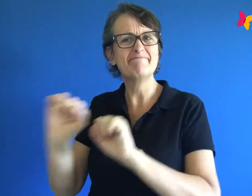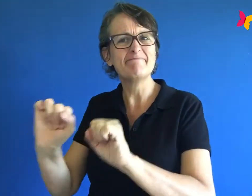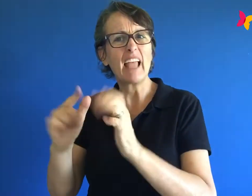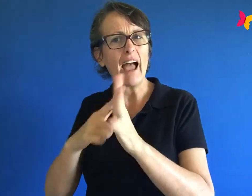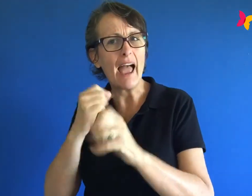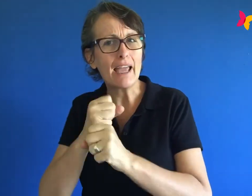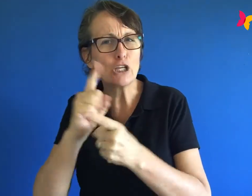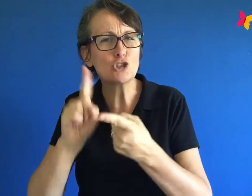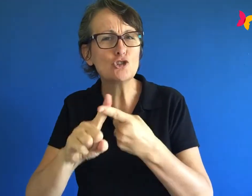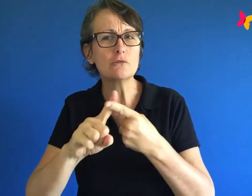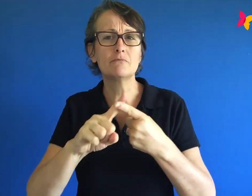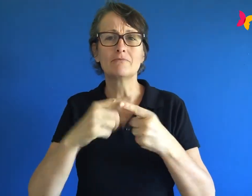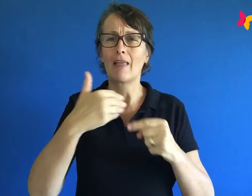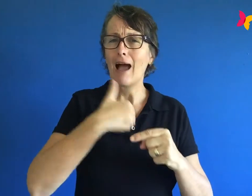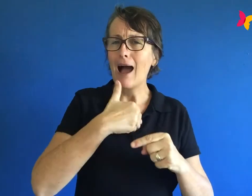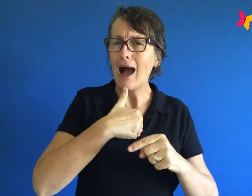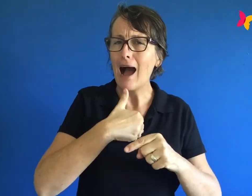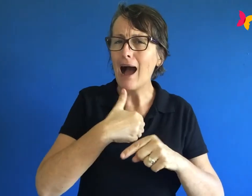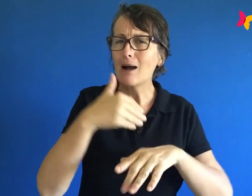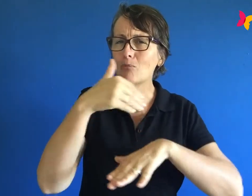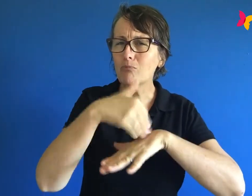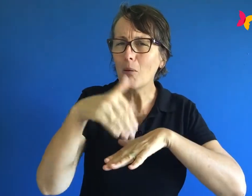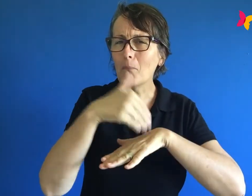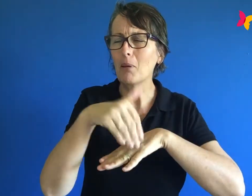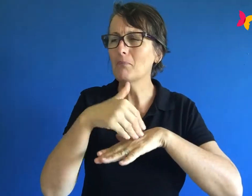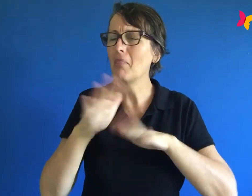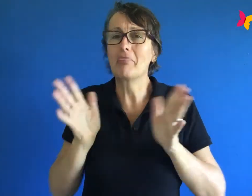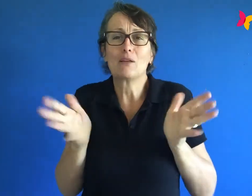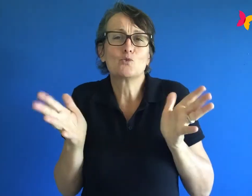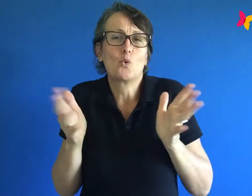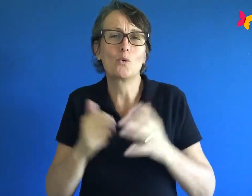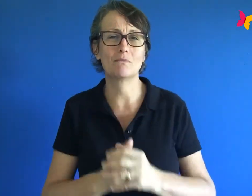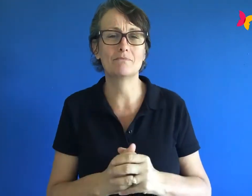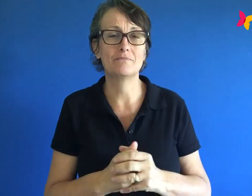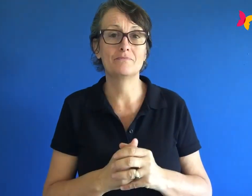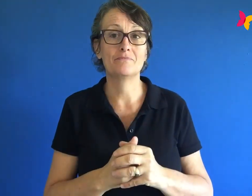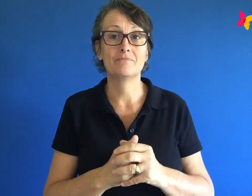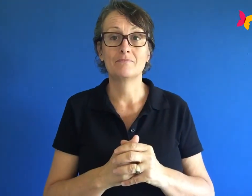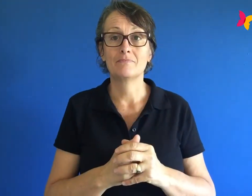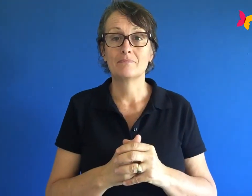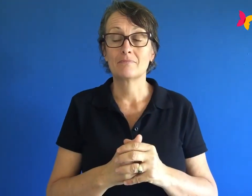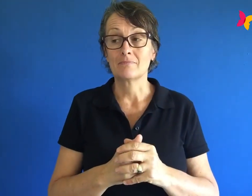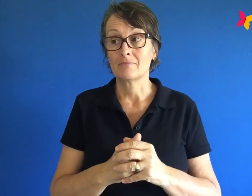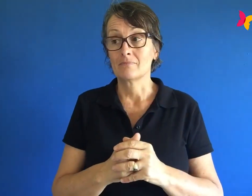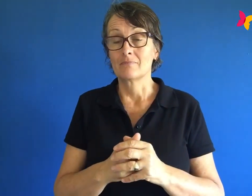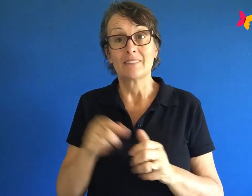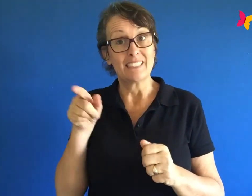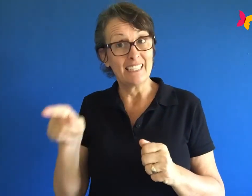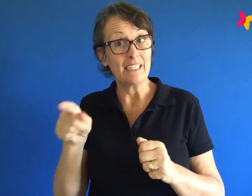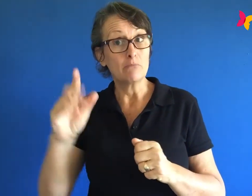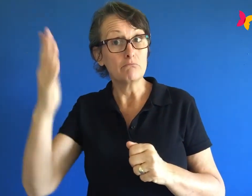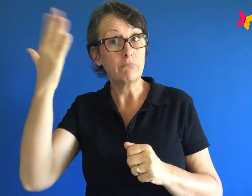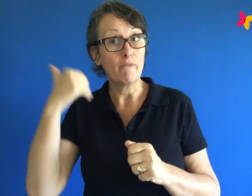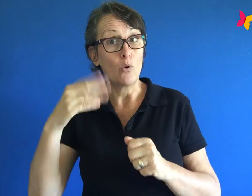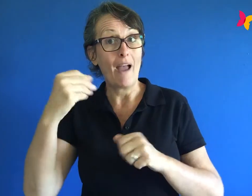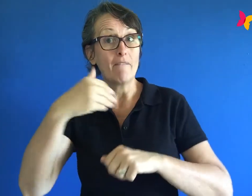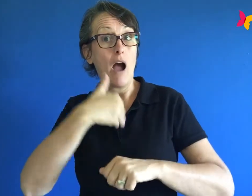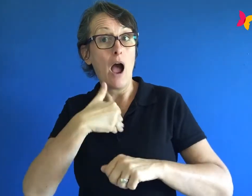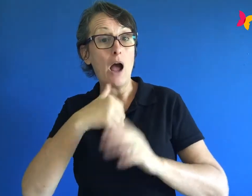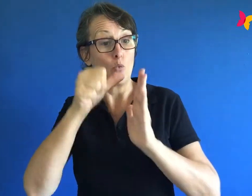and it was nothing more. He had a couple of heart ops, and they fixed the